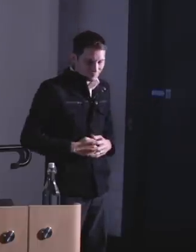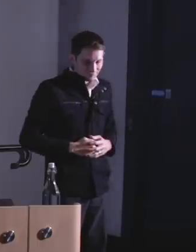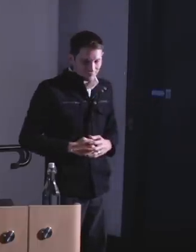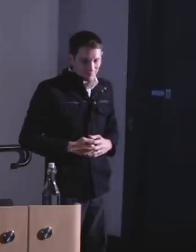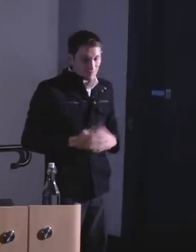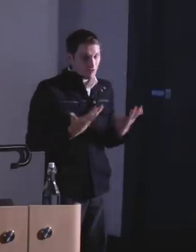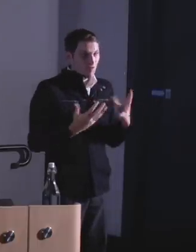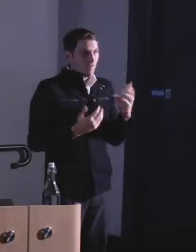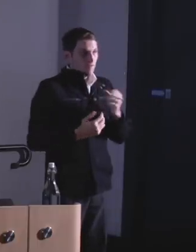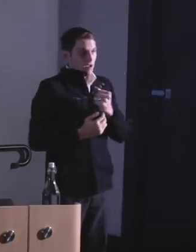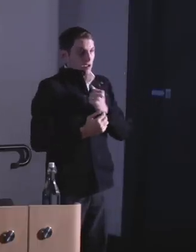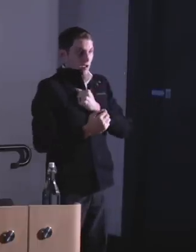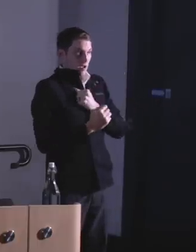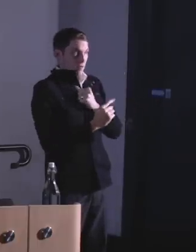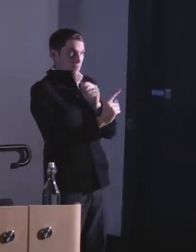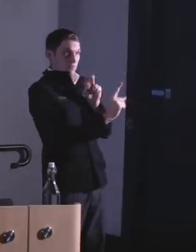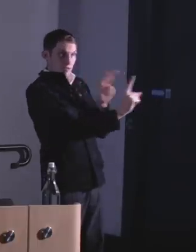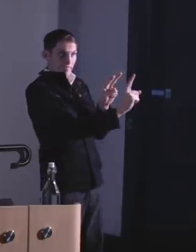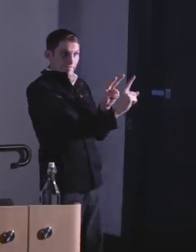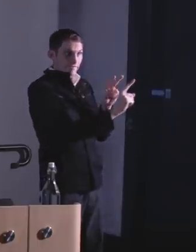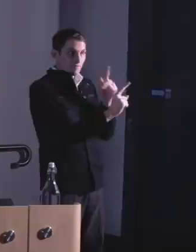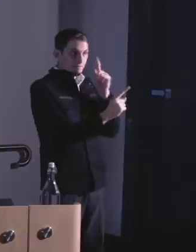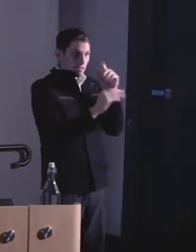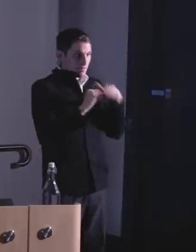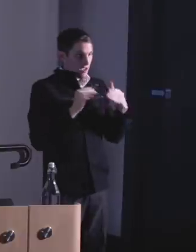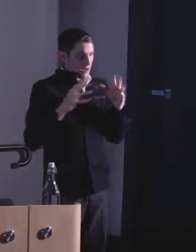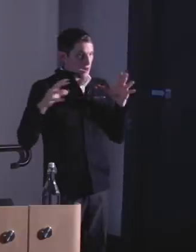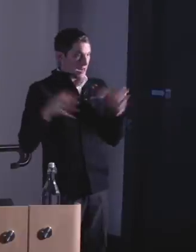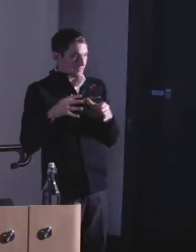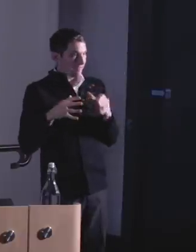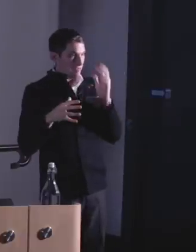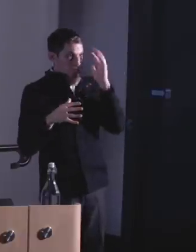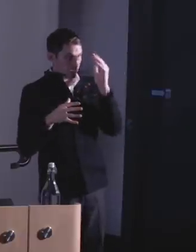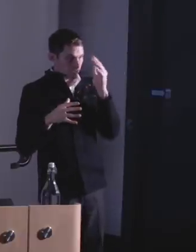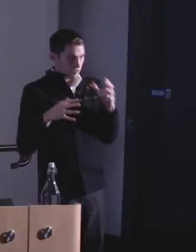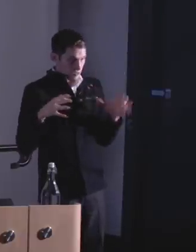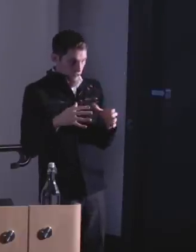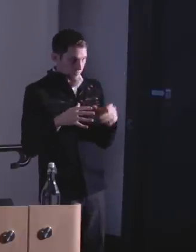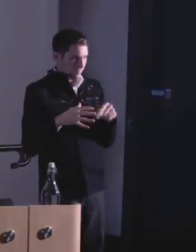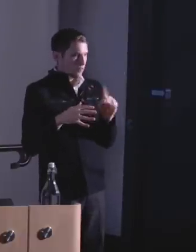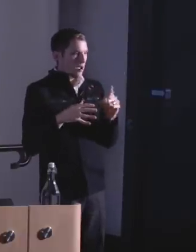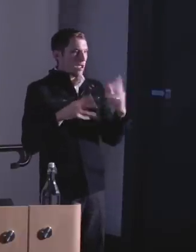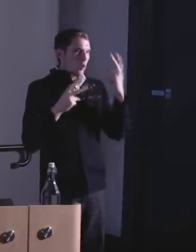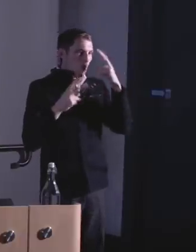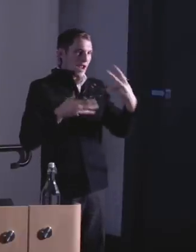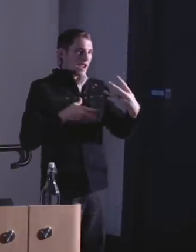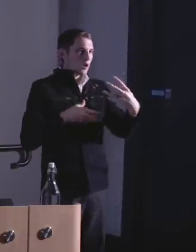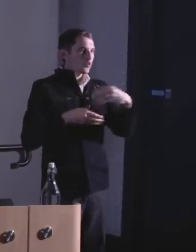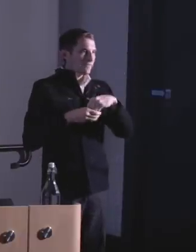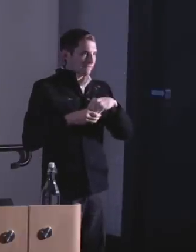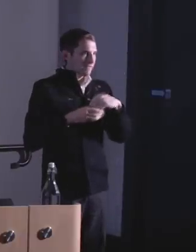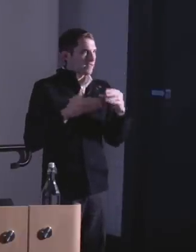our perspective, once again, going back to the collective, inclusive leadership